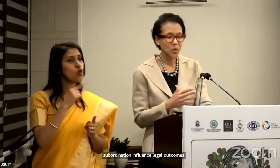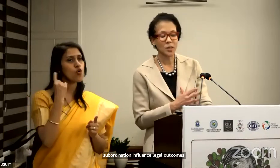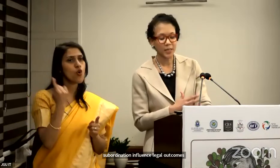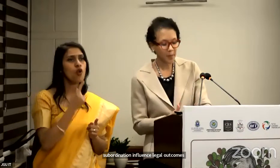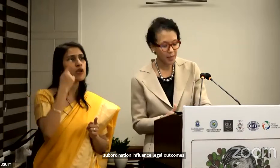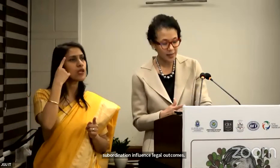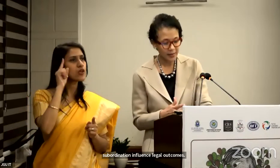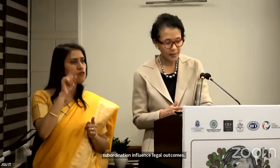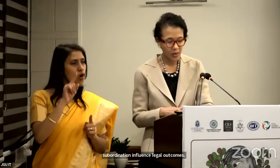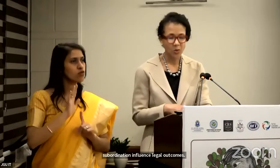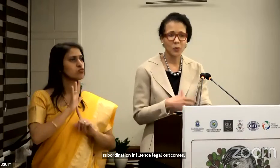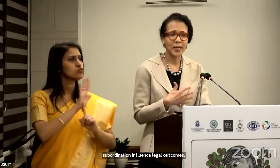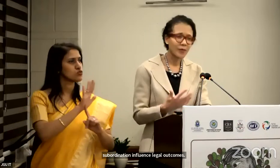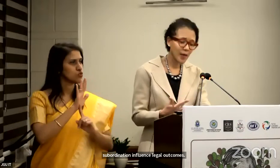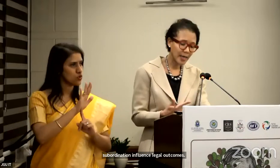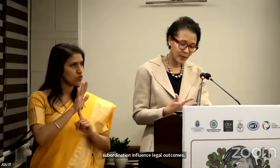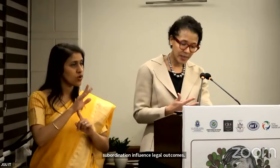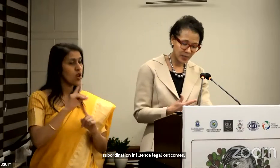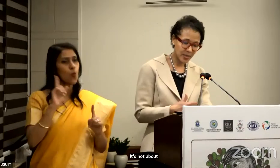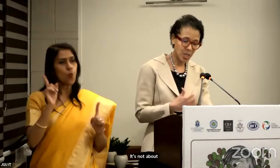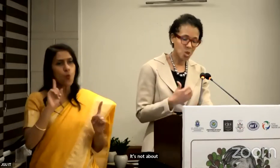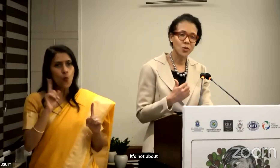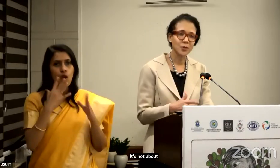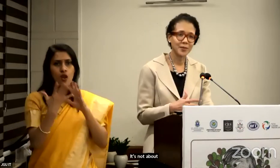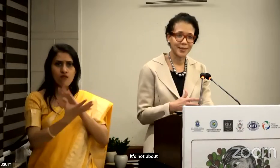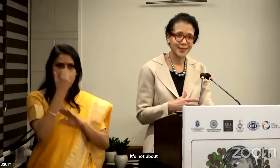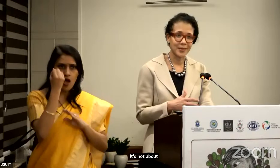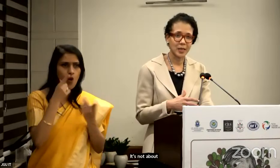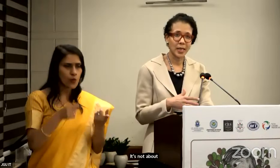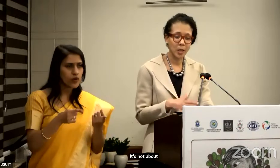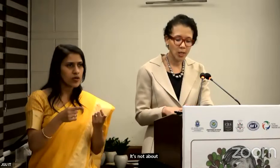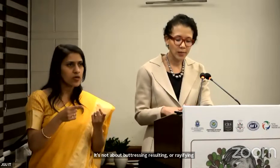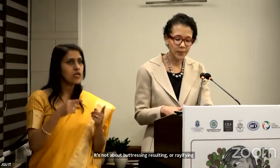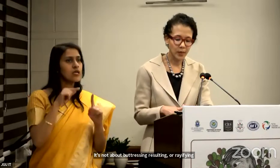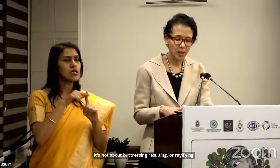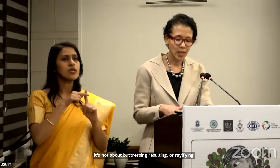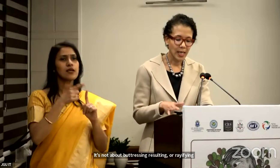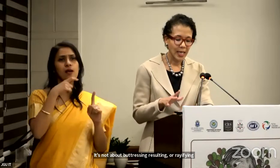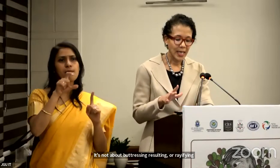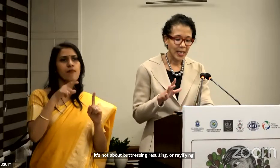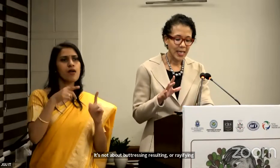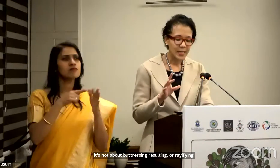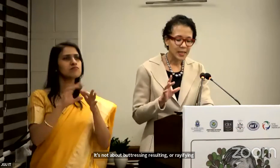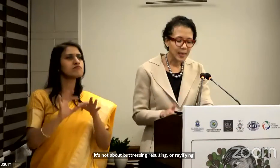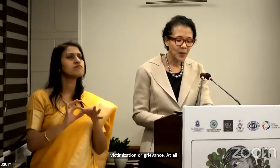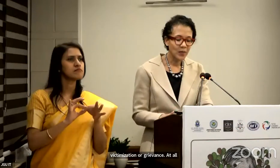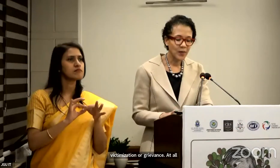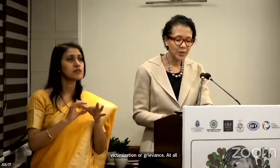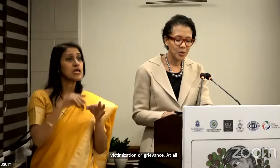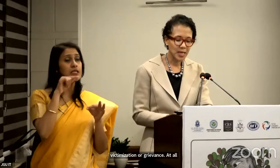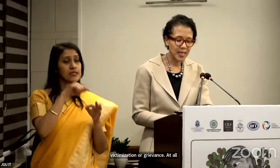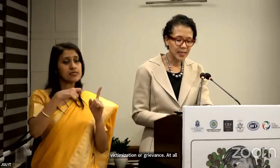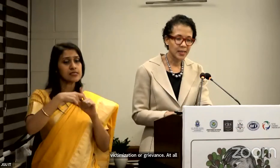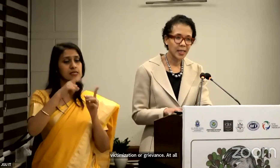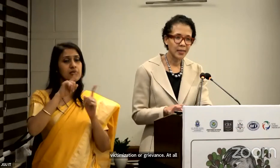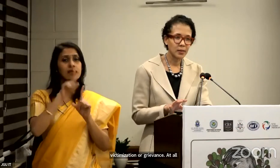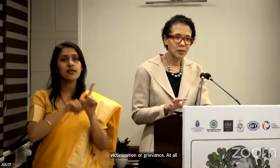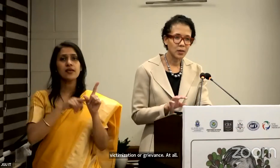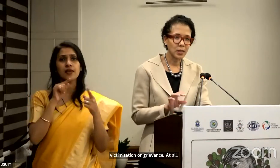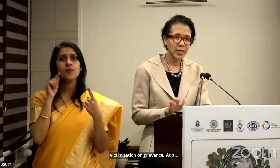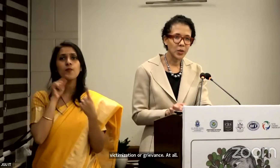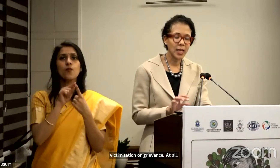buttressing ressentiment or reifying victimization or grievance at all. It's a key part of understanding